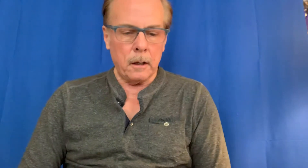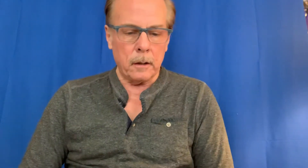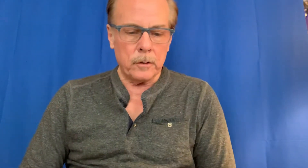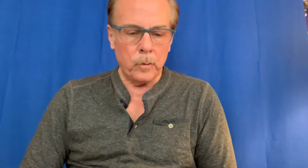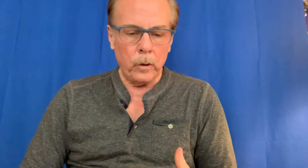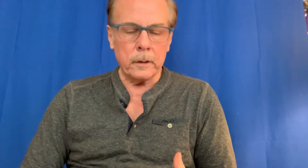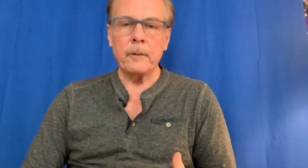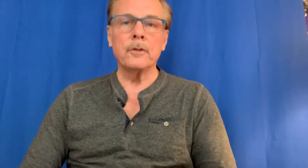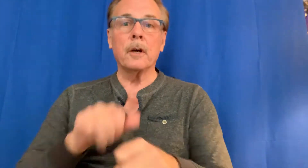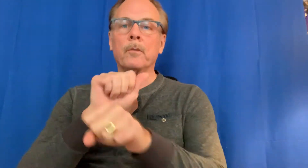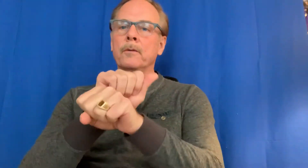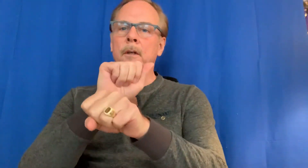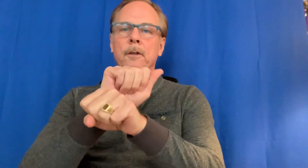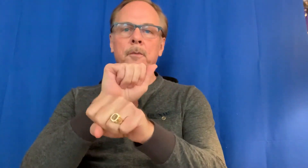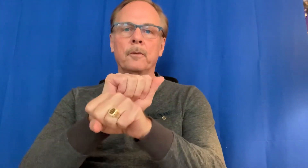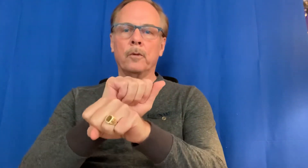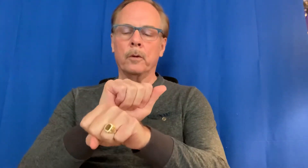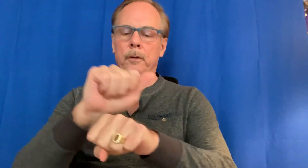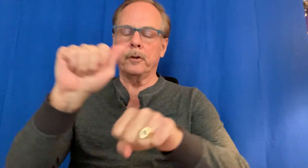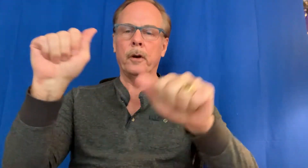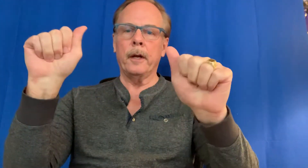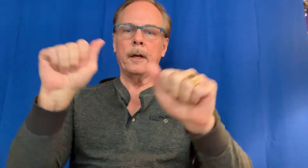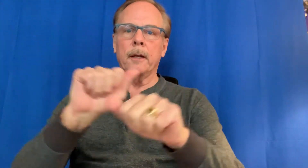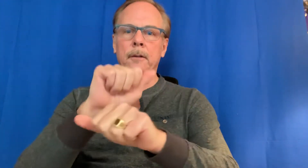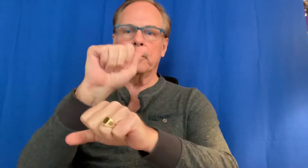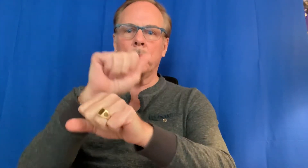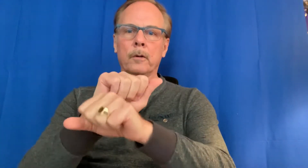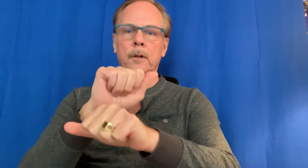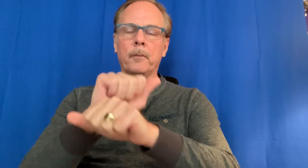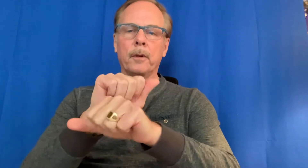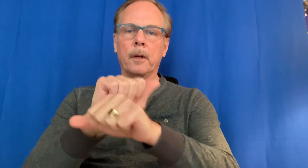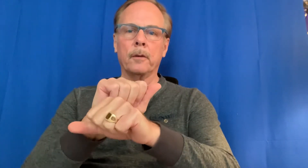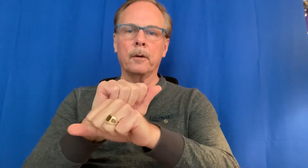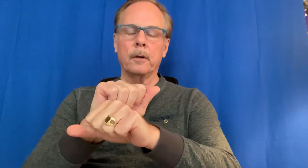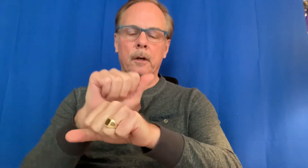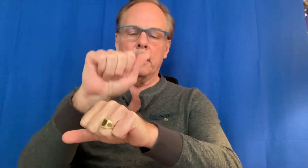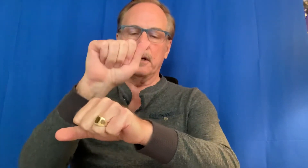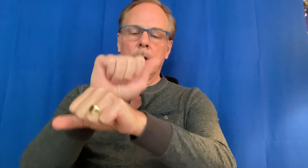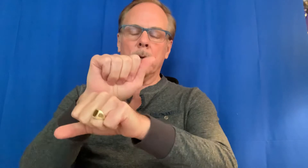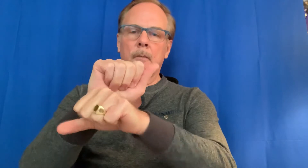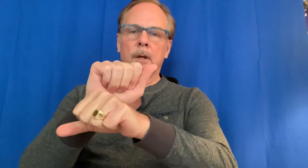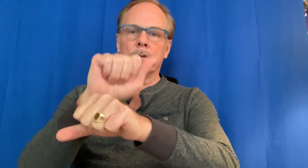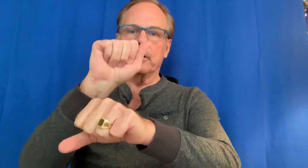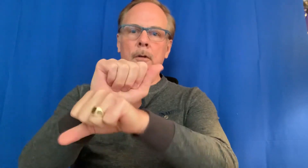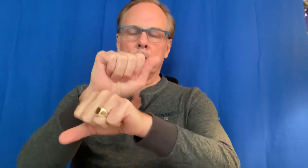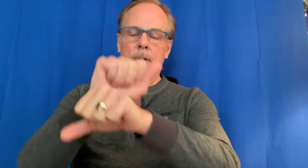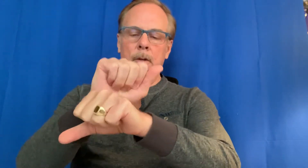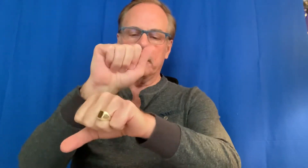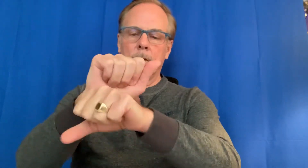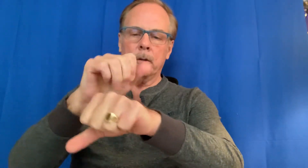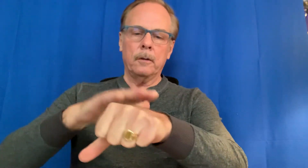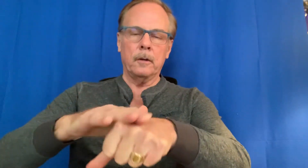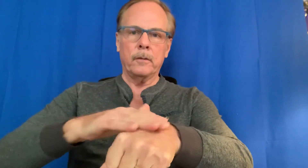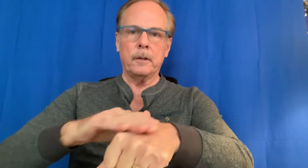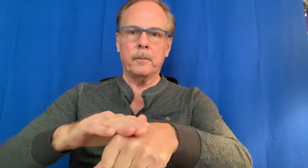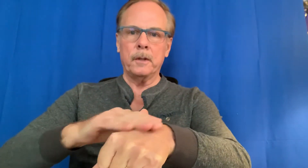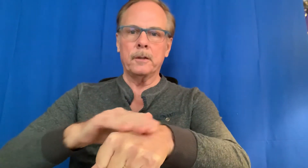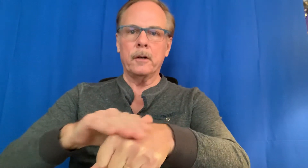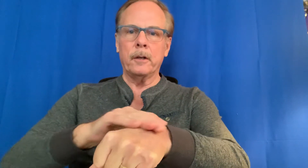To work, to have a job, we've done this before. Your A hands, one on top of the other. Make sure they're top this area